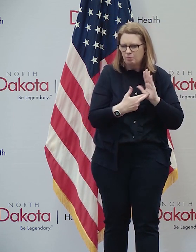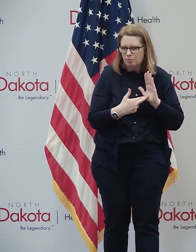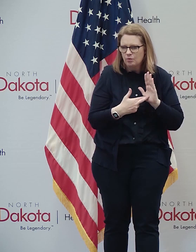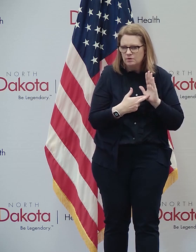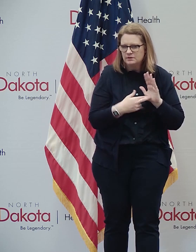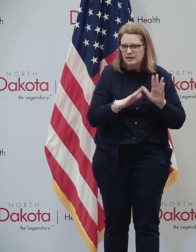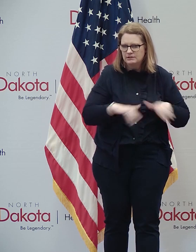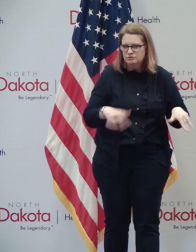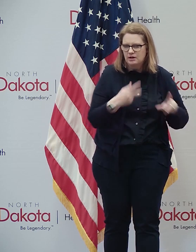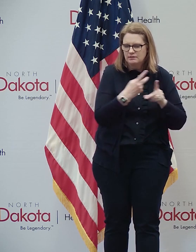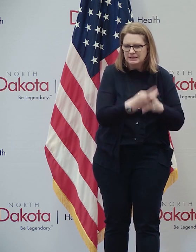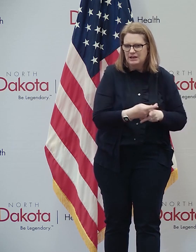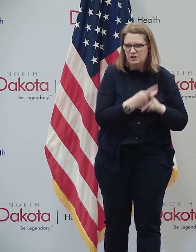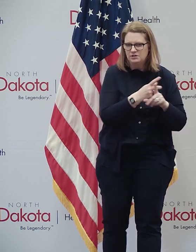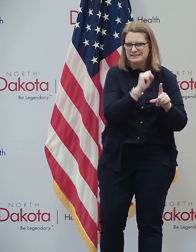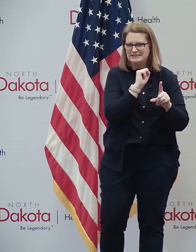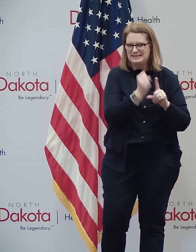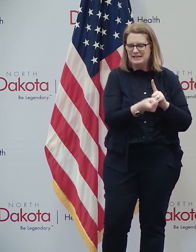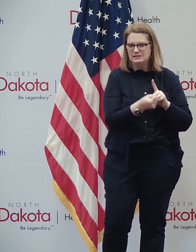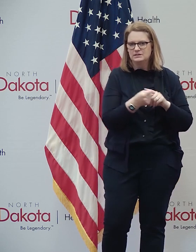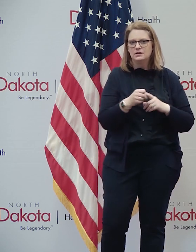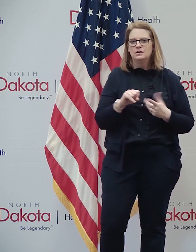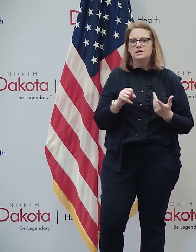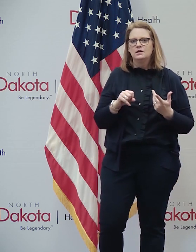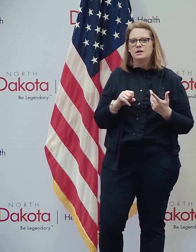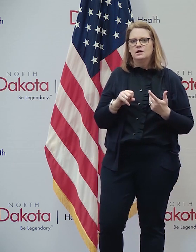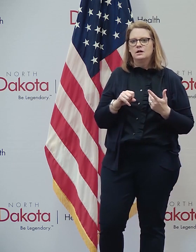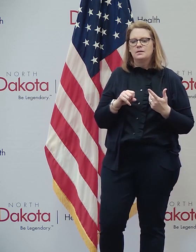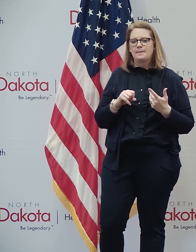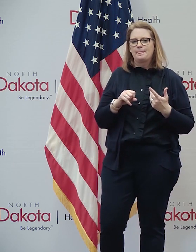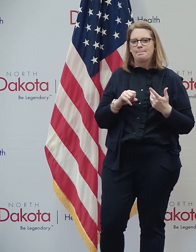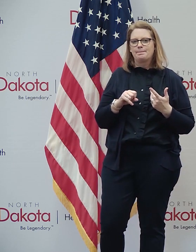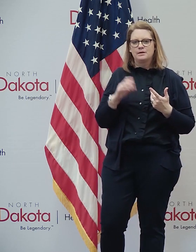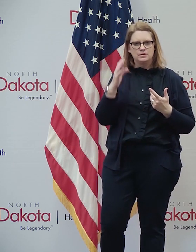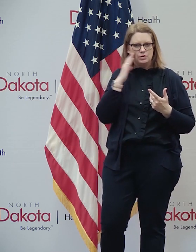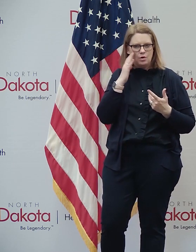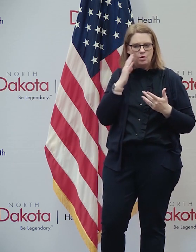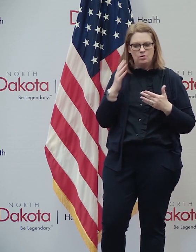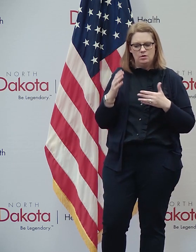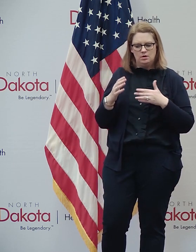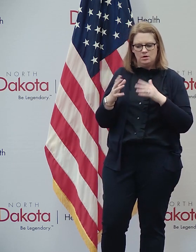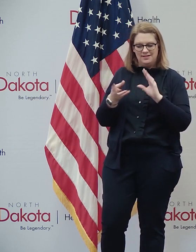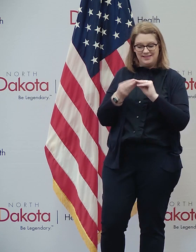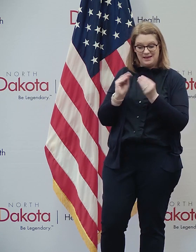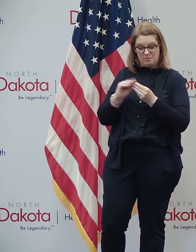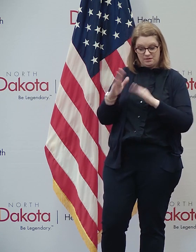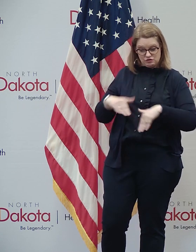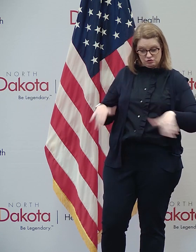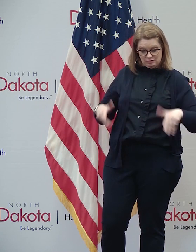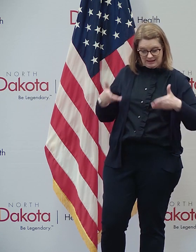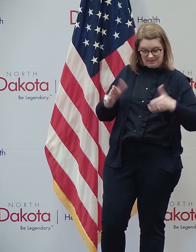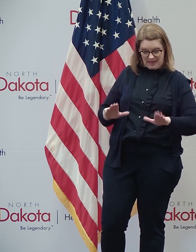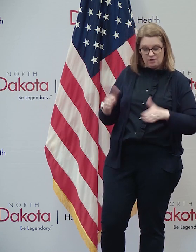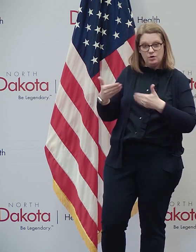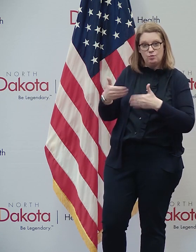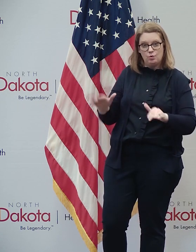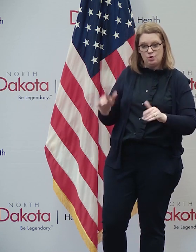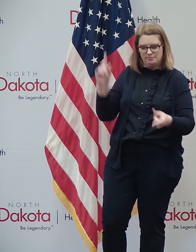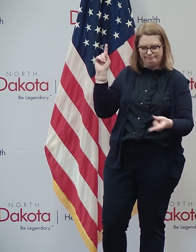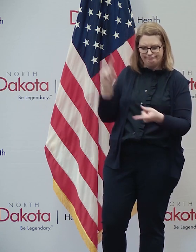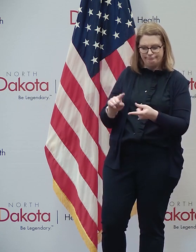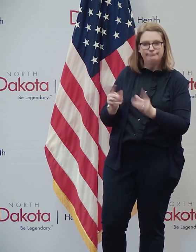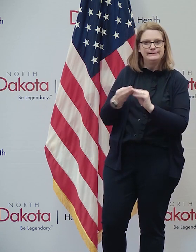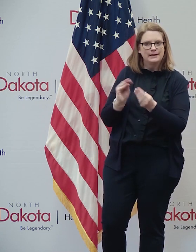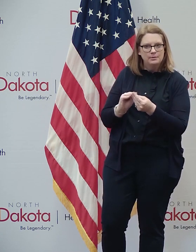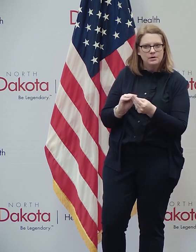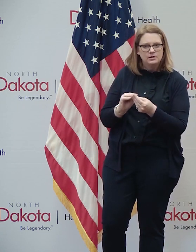settings. This included essentially reducing the amount of density allowed in a licensed child care